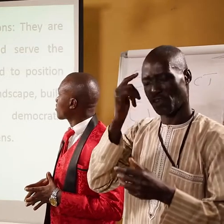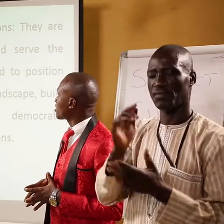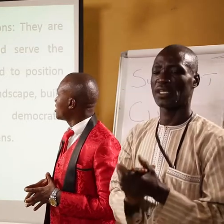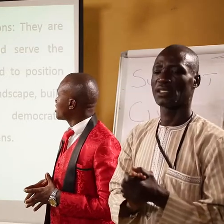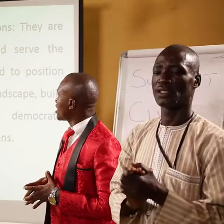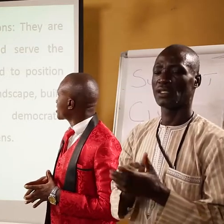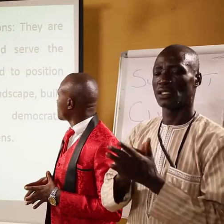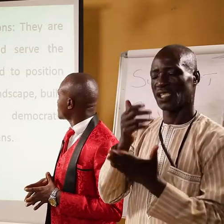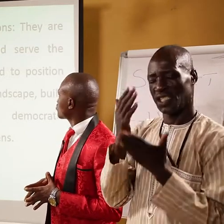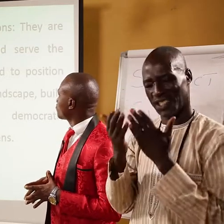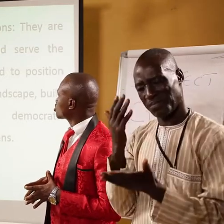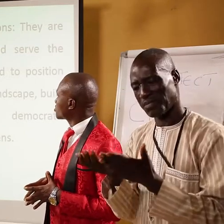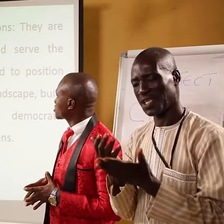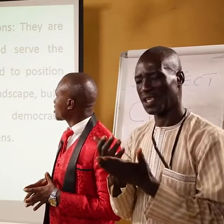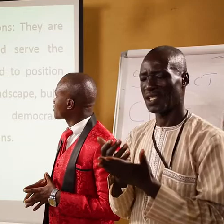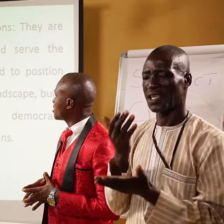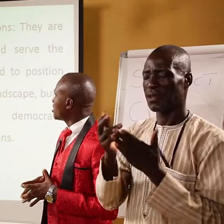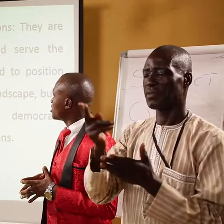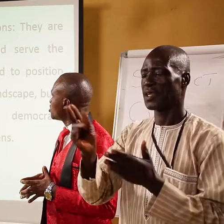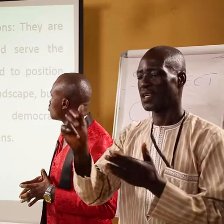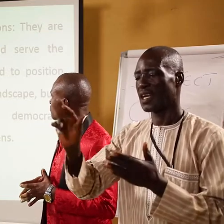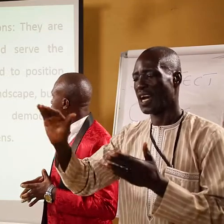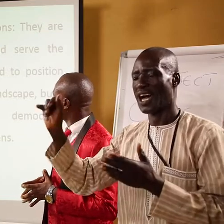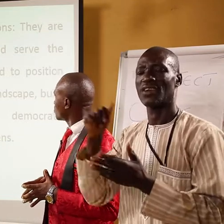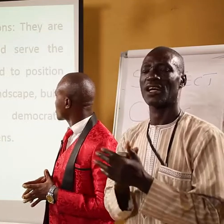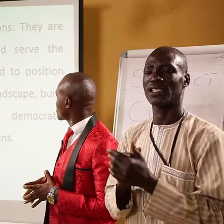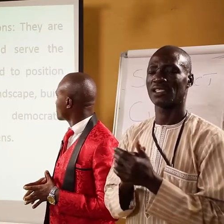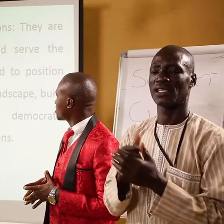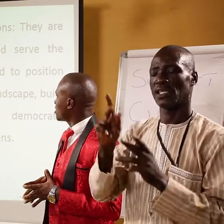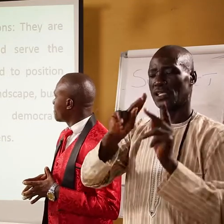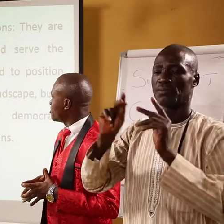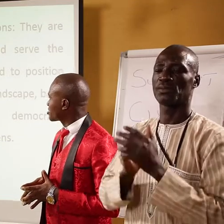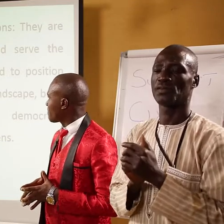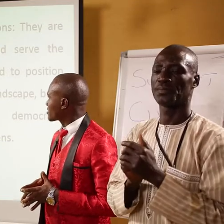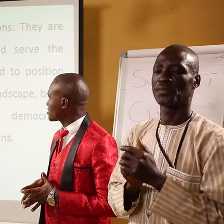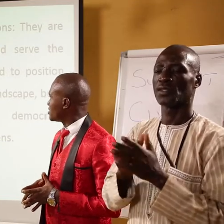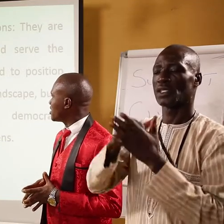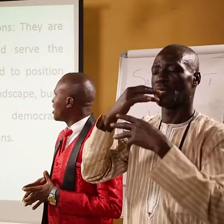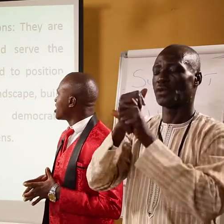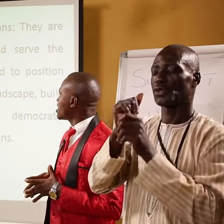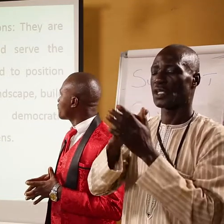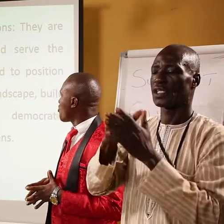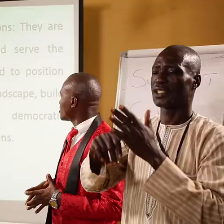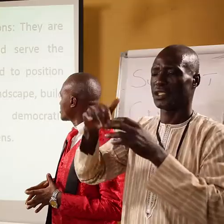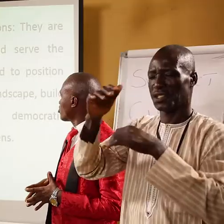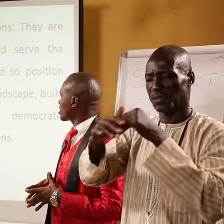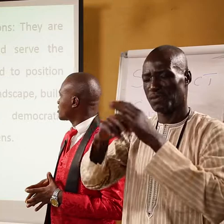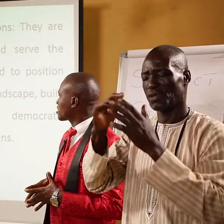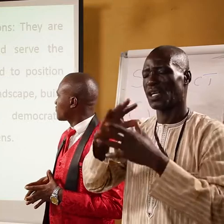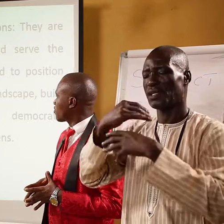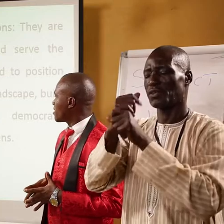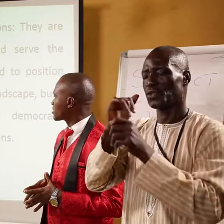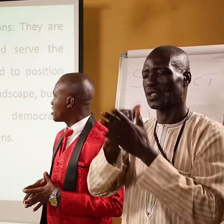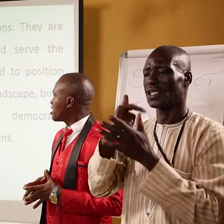of all. They are expected to position themselves in the new political landscape, build capacity, and influence the